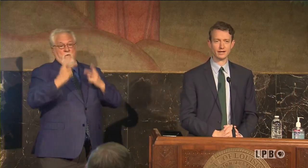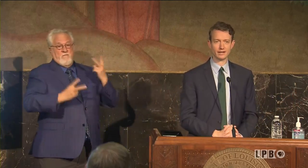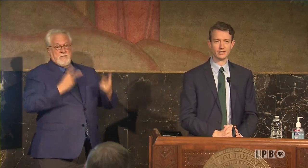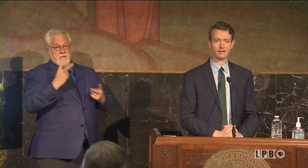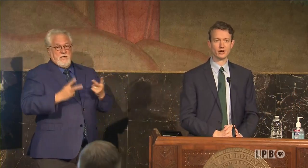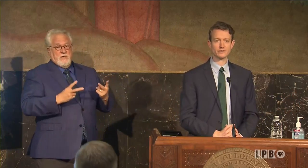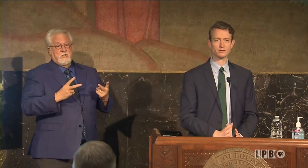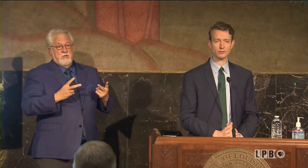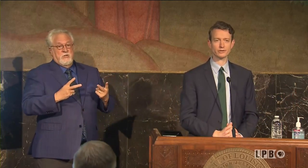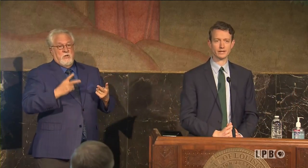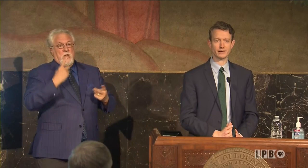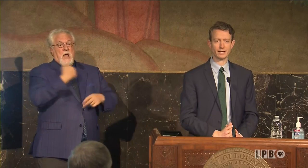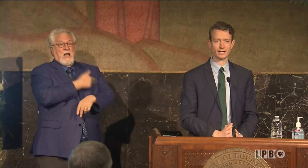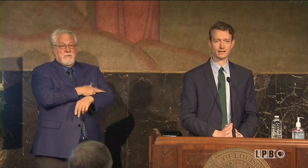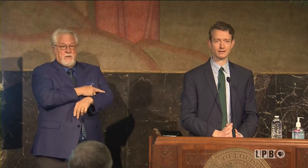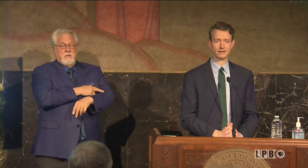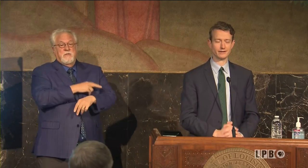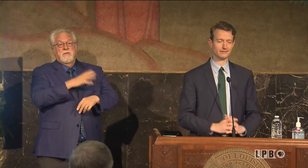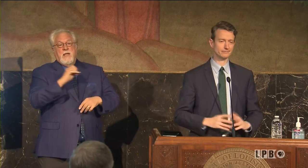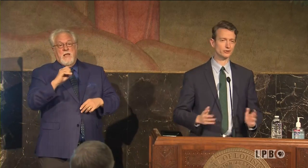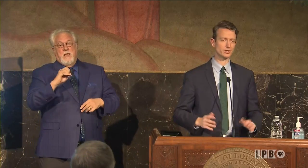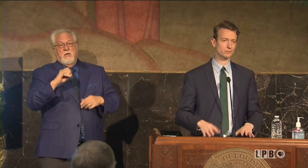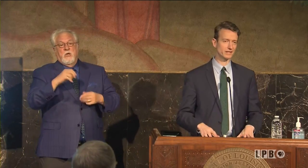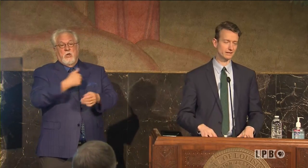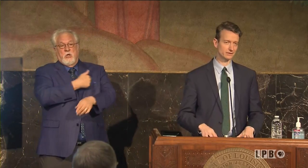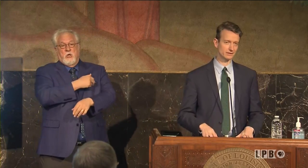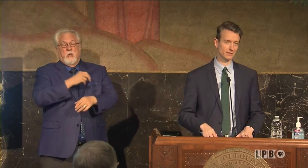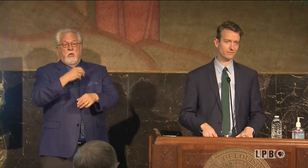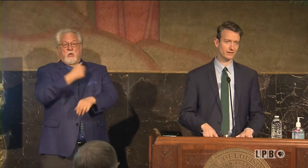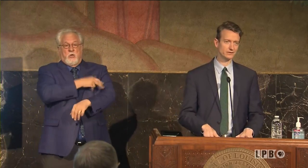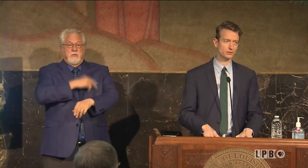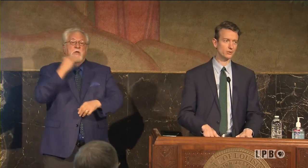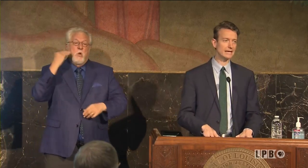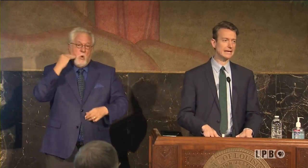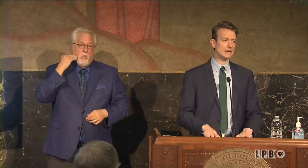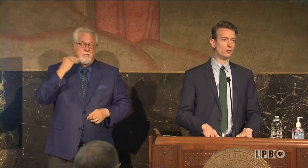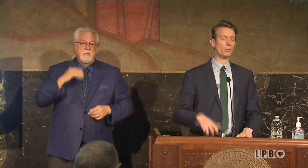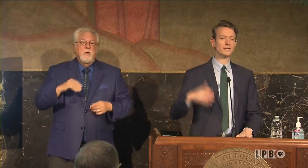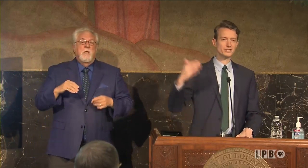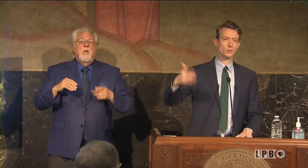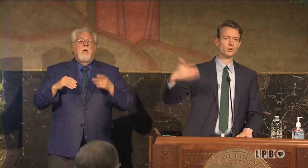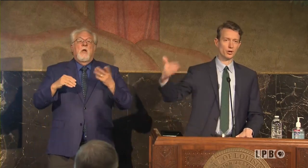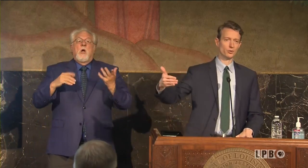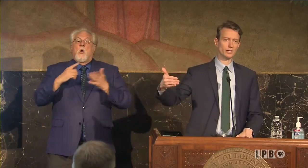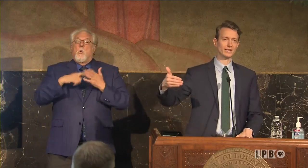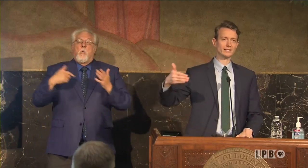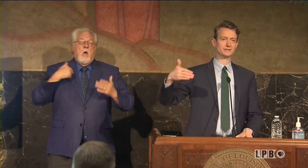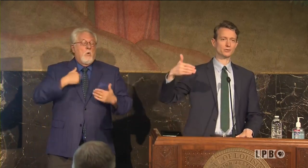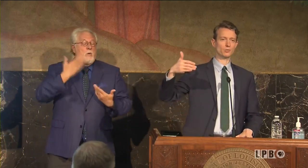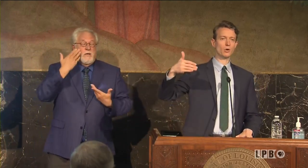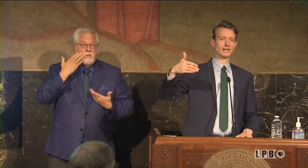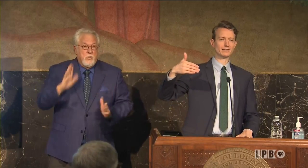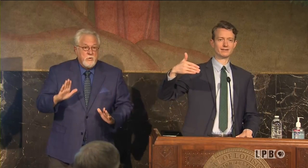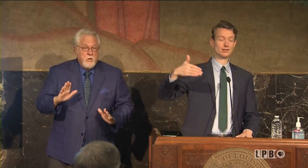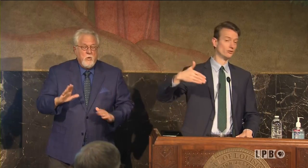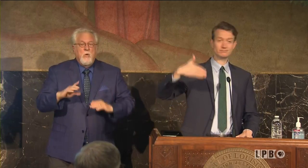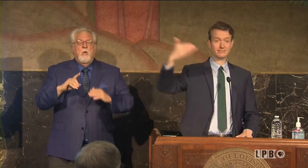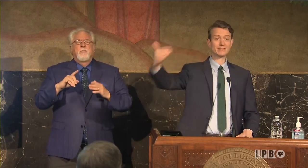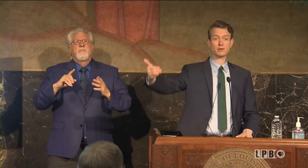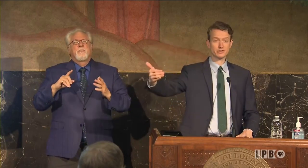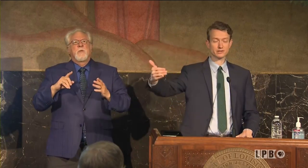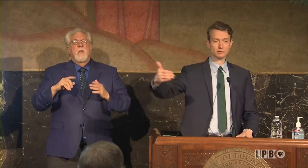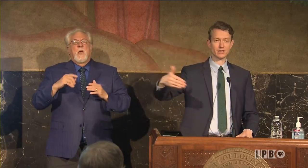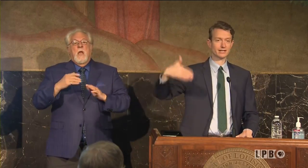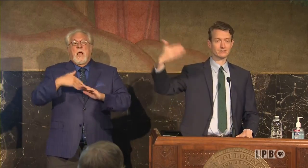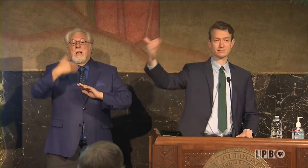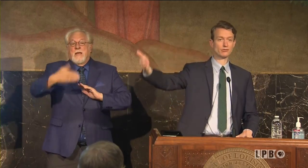visitation in hospital and nursing home settings in phase two. What we don't know is what